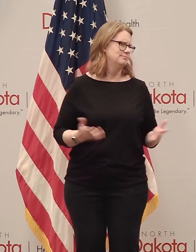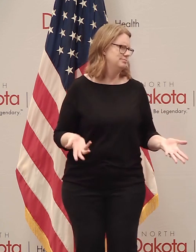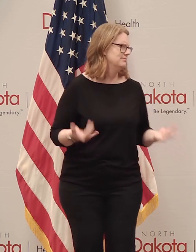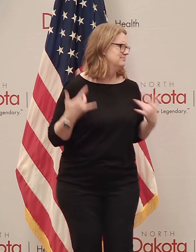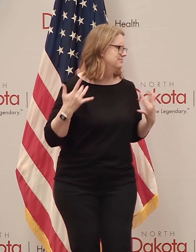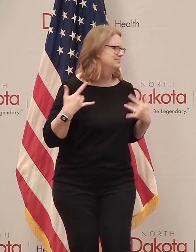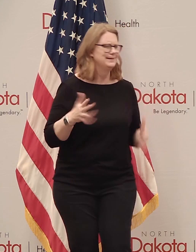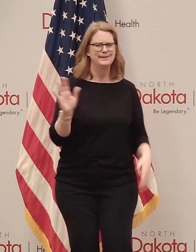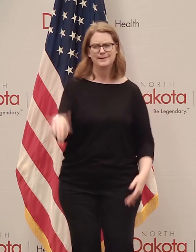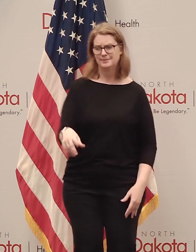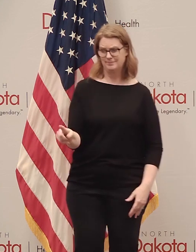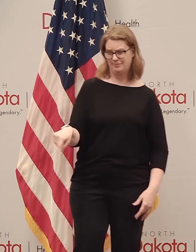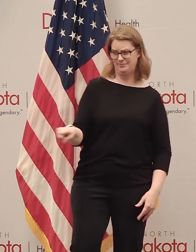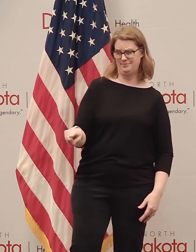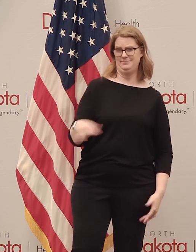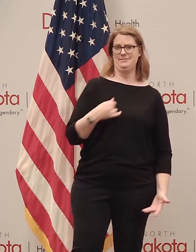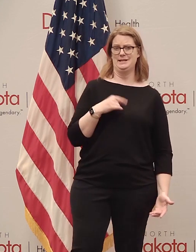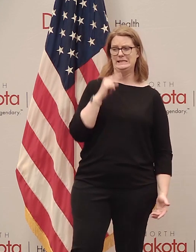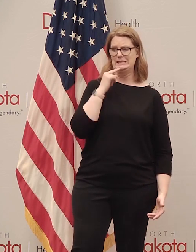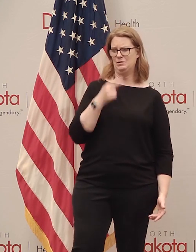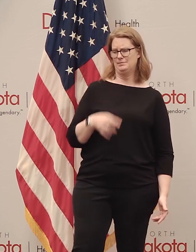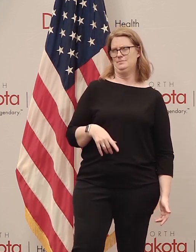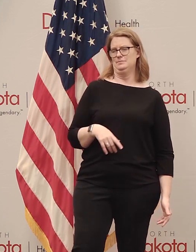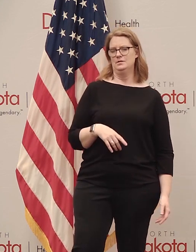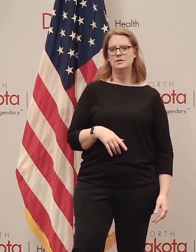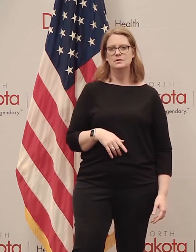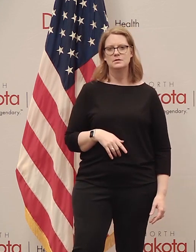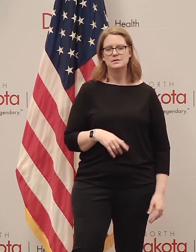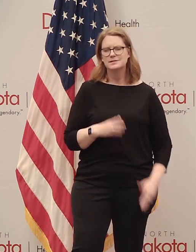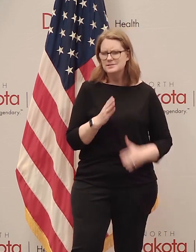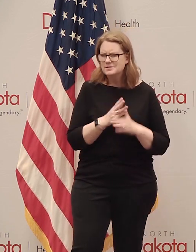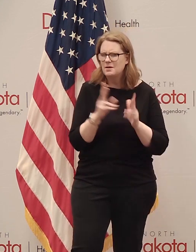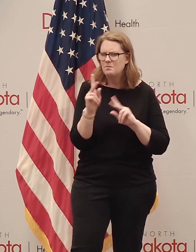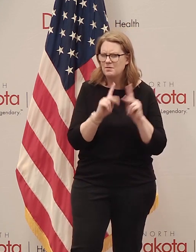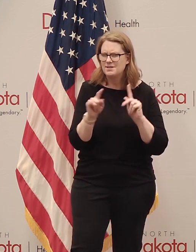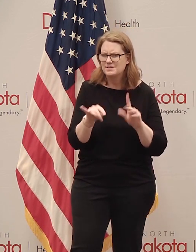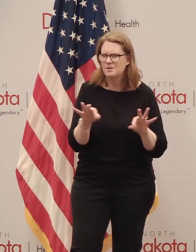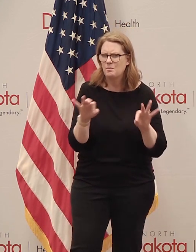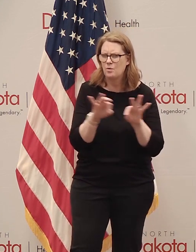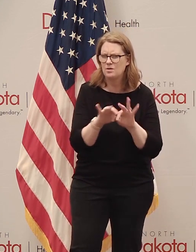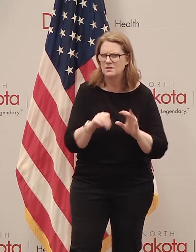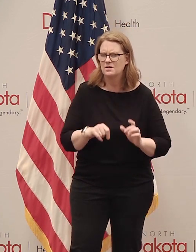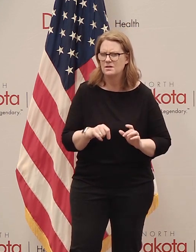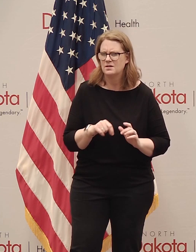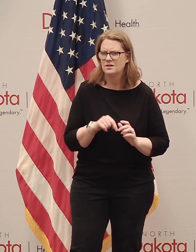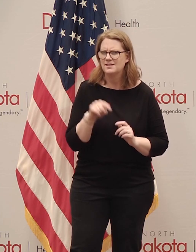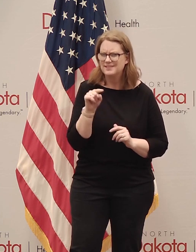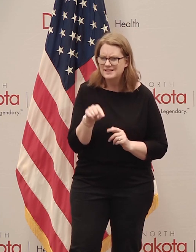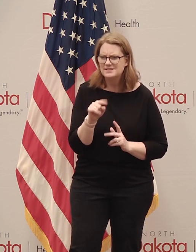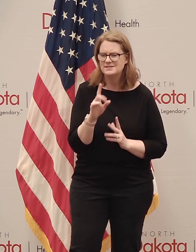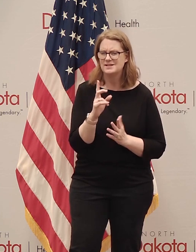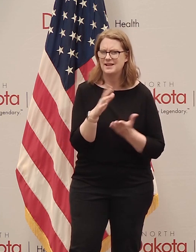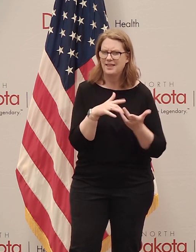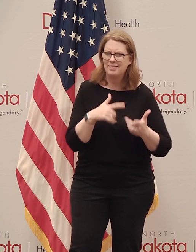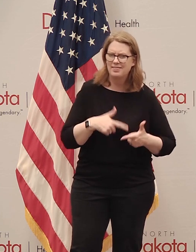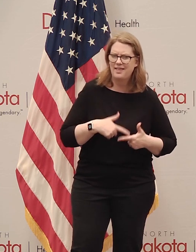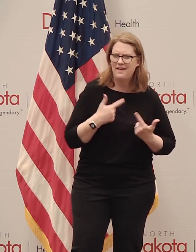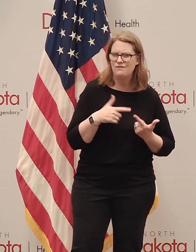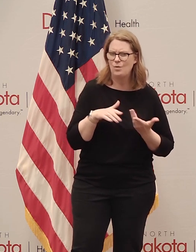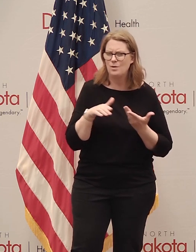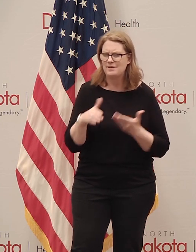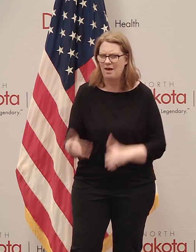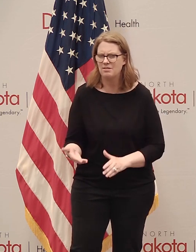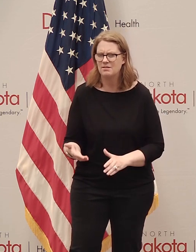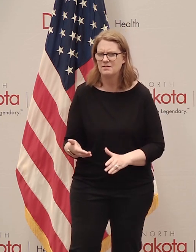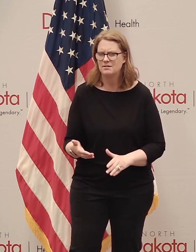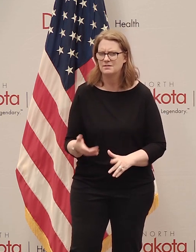taken too seriously. To those individuals, this is a matter of life and death, and because it is, again, it can be